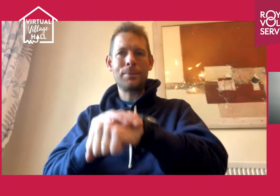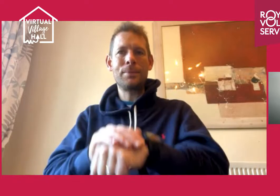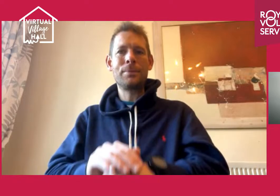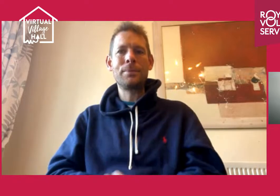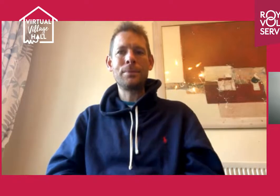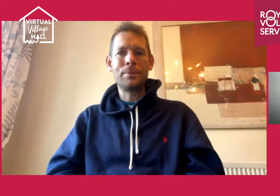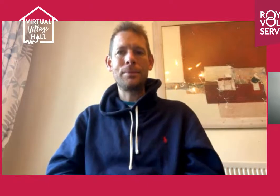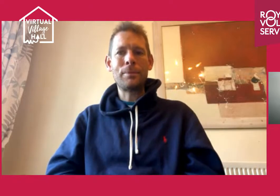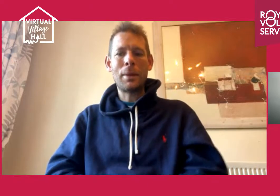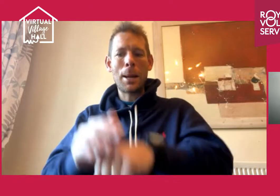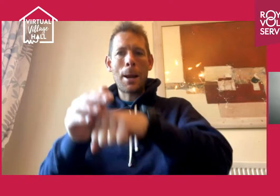pets.